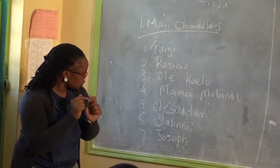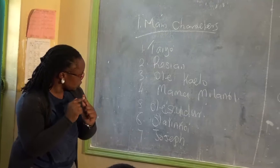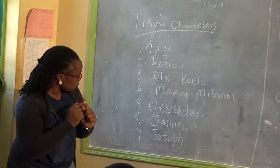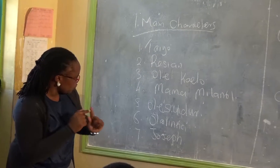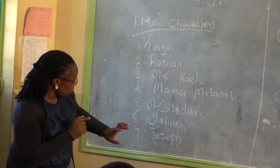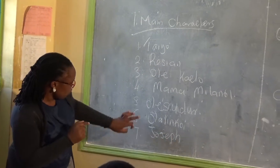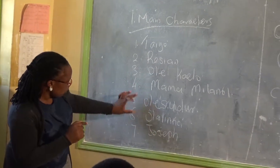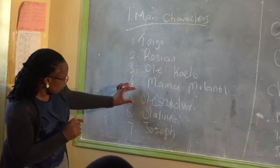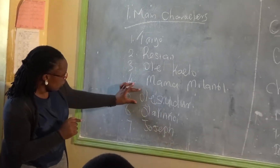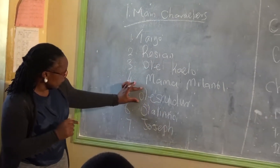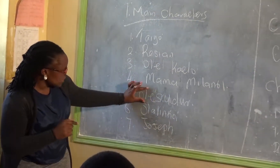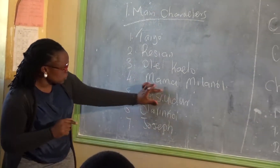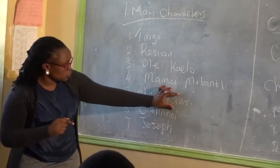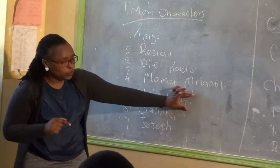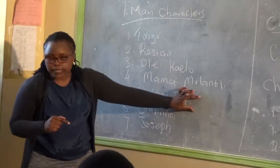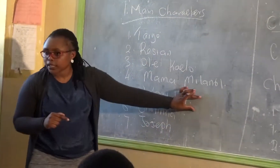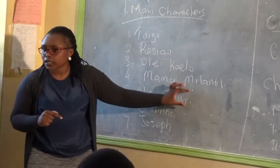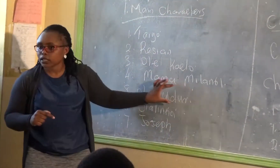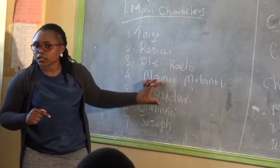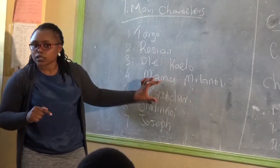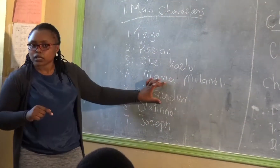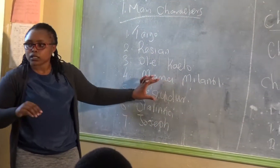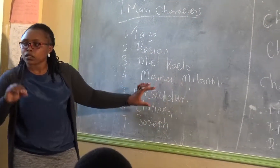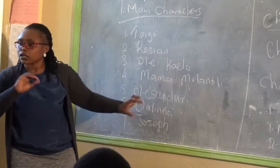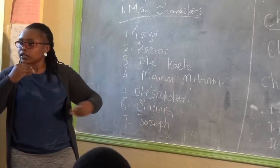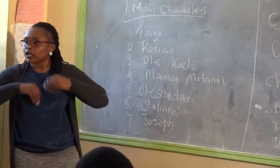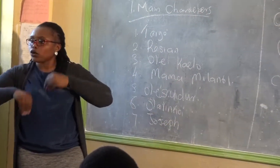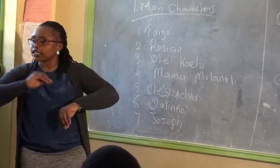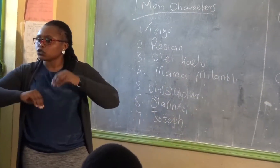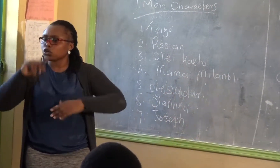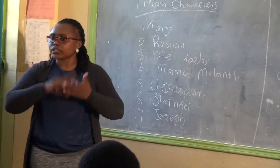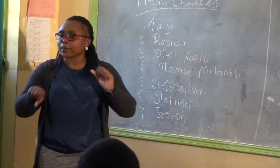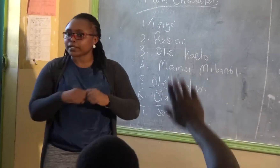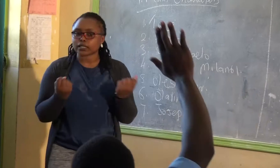to Ole Sondori? The Ole Sondori. What happened?